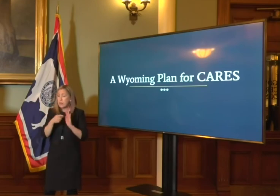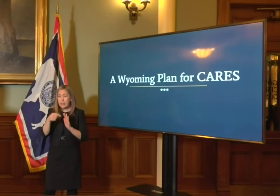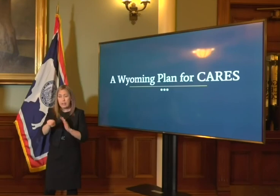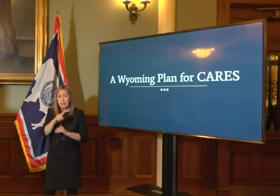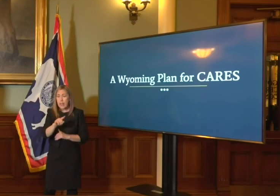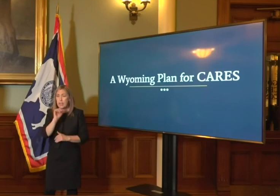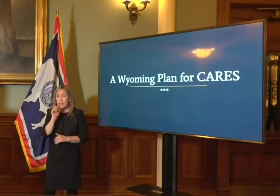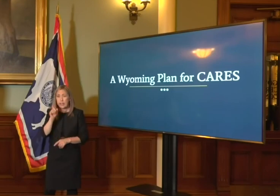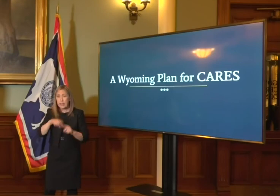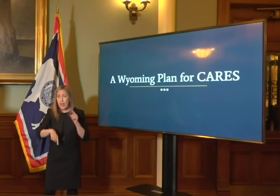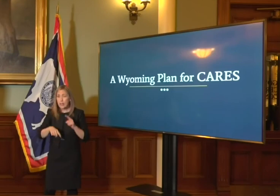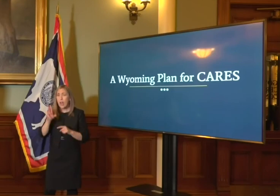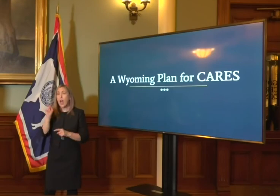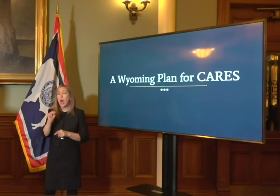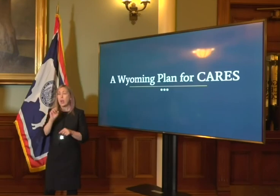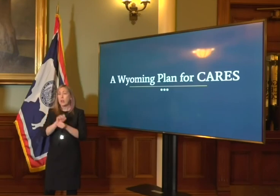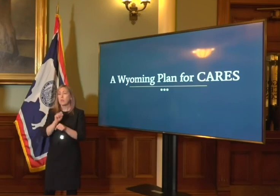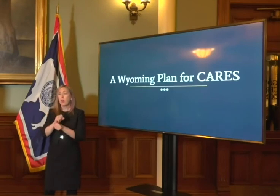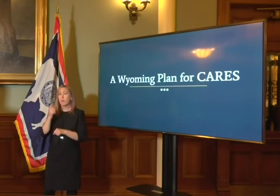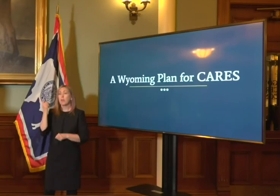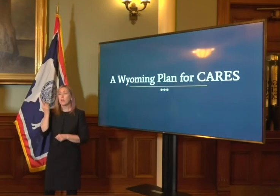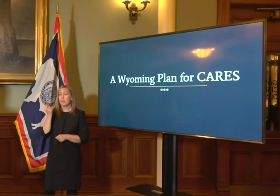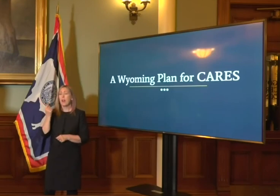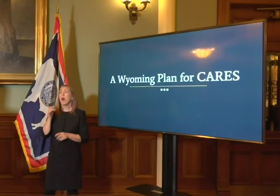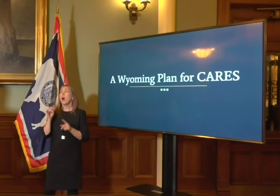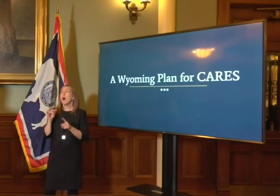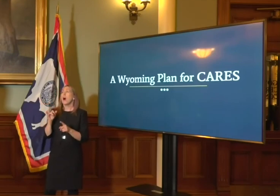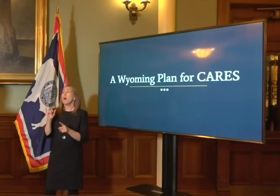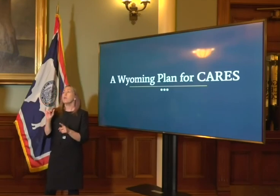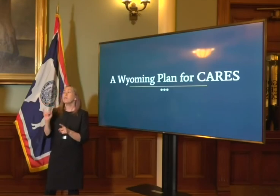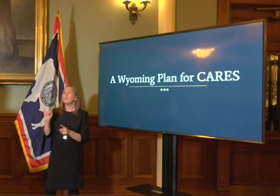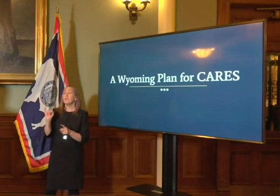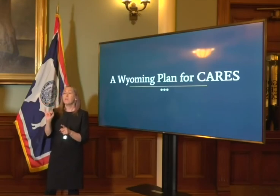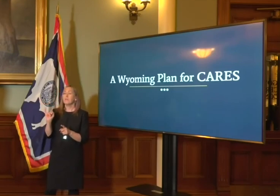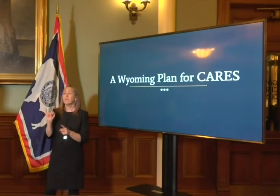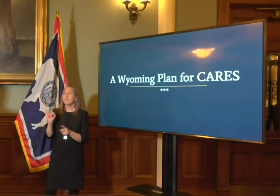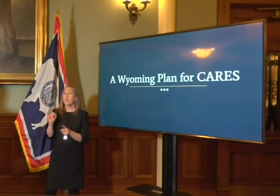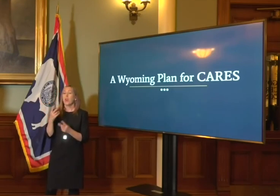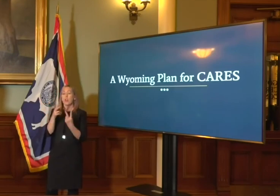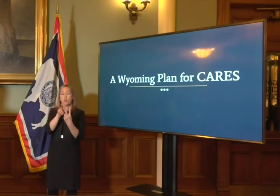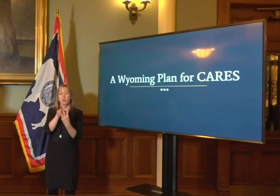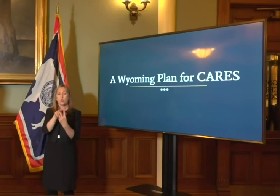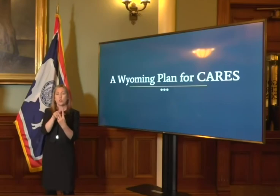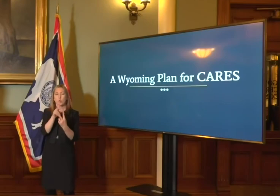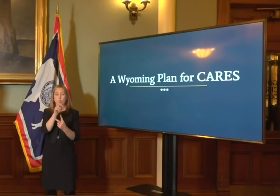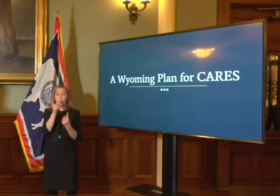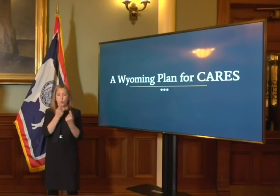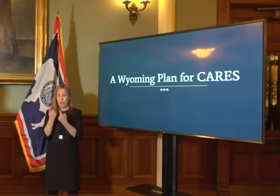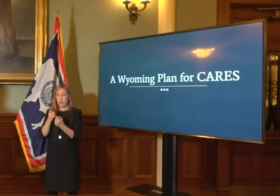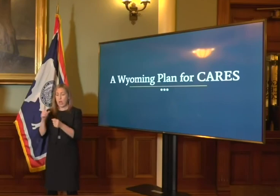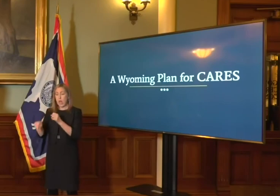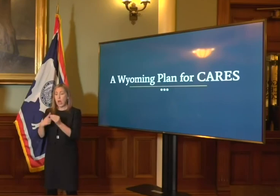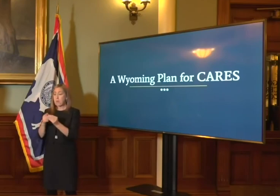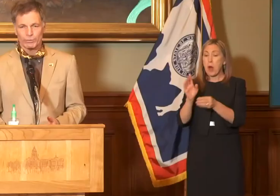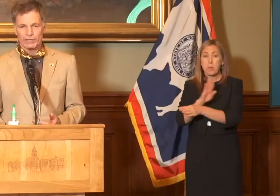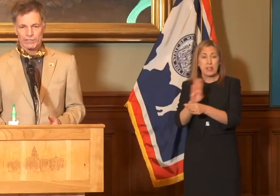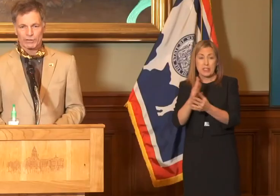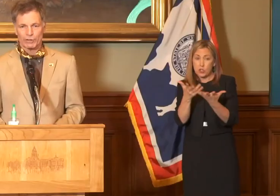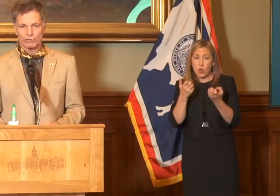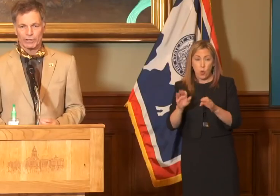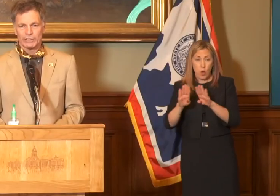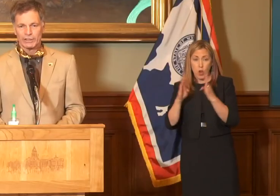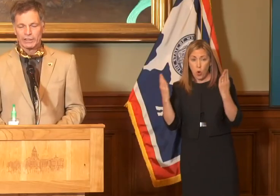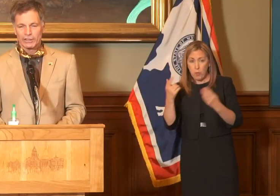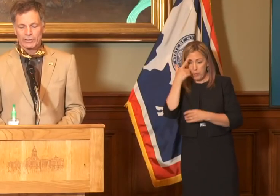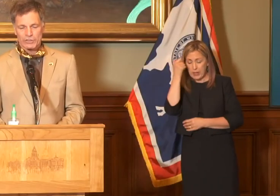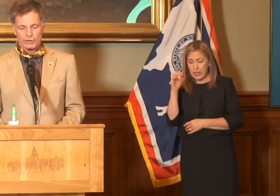for unemployment insurance? Yeah, so the two questions are, one, about businesses that don't want to open because